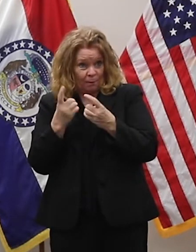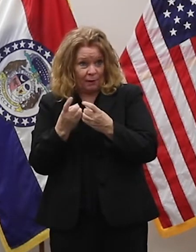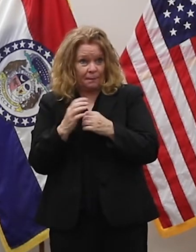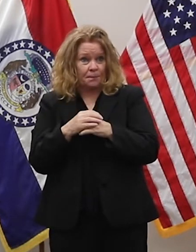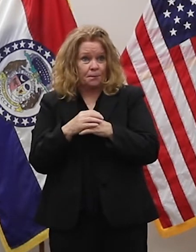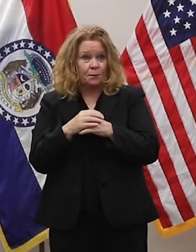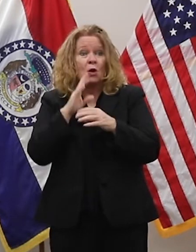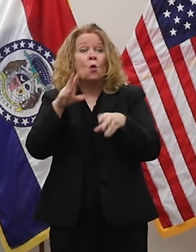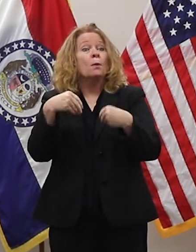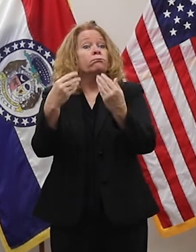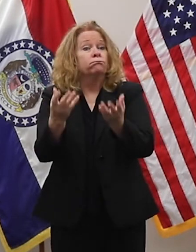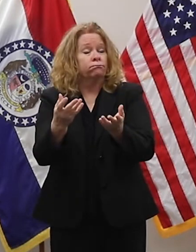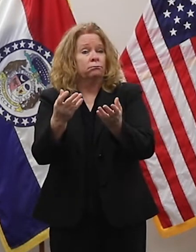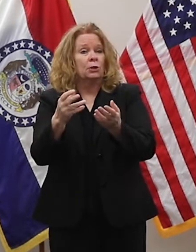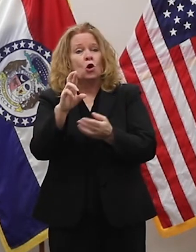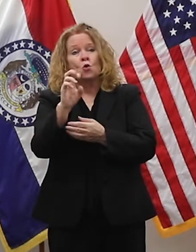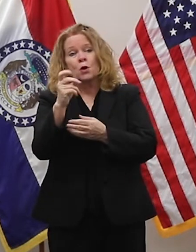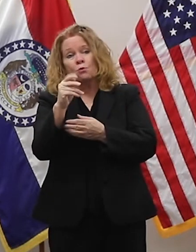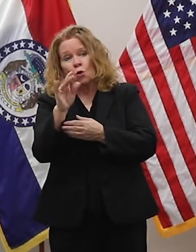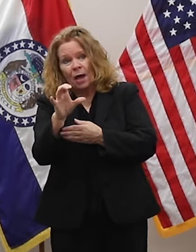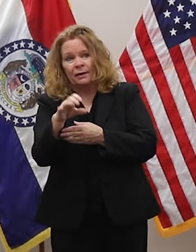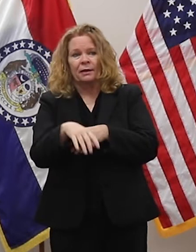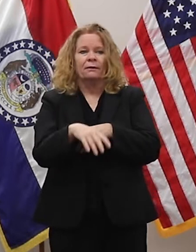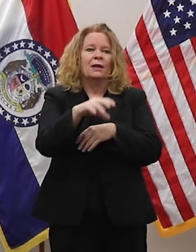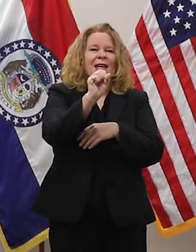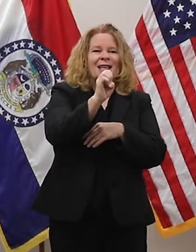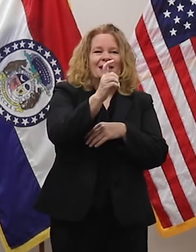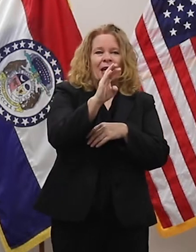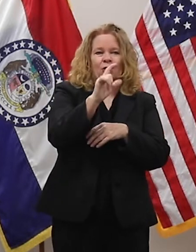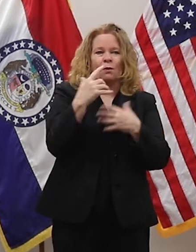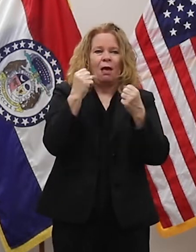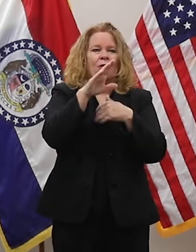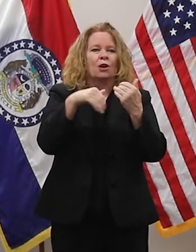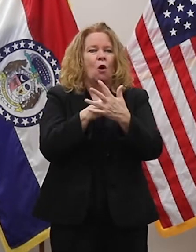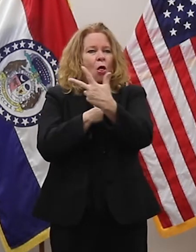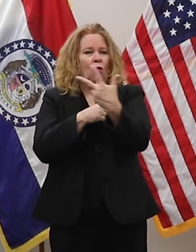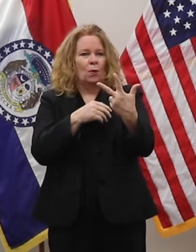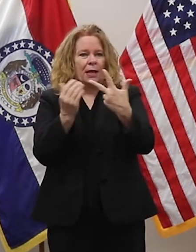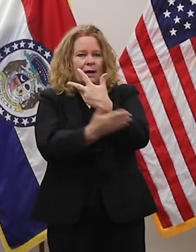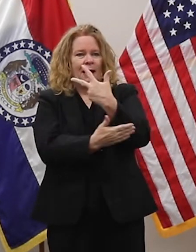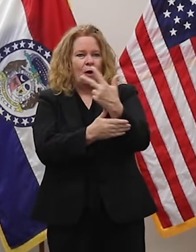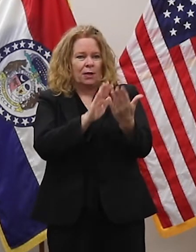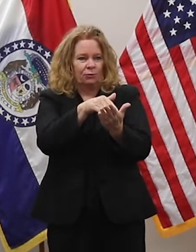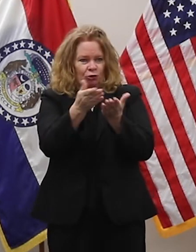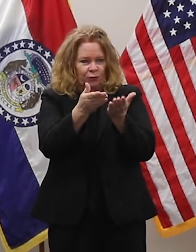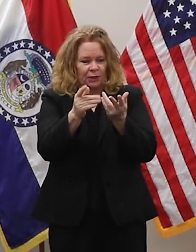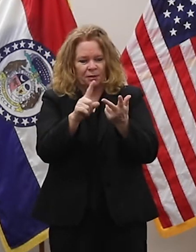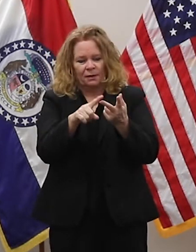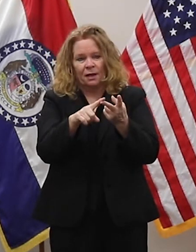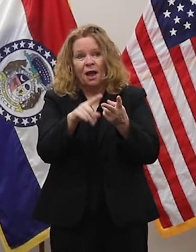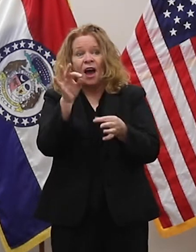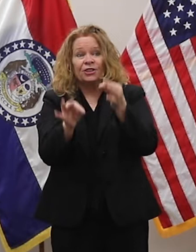promotes reproductive and sexual health through multiple initiatives at all 3 county community health centers, the County Justice Center,